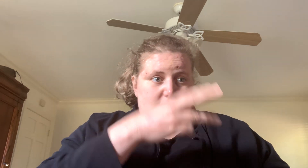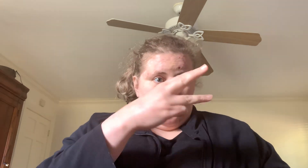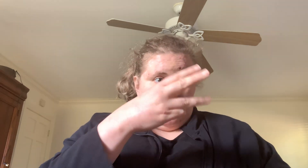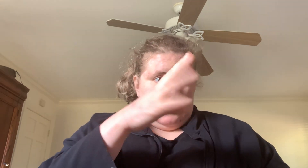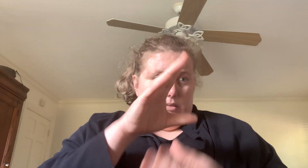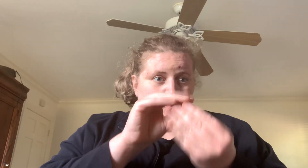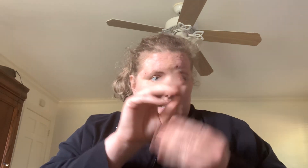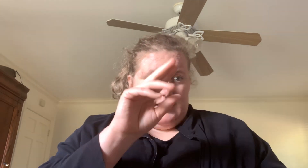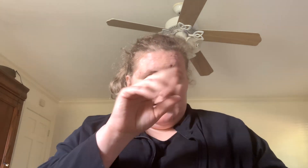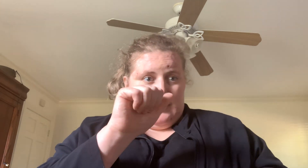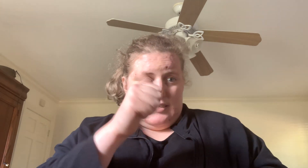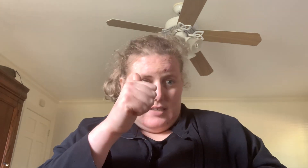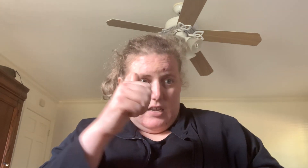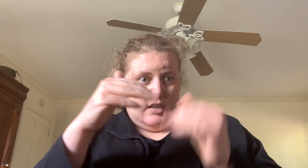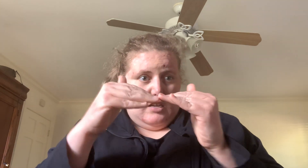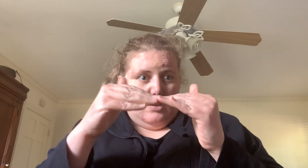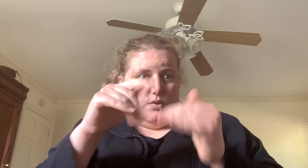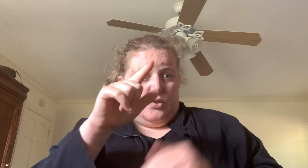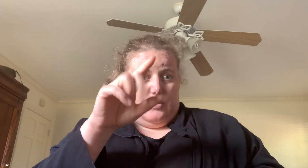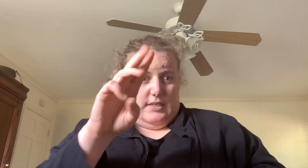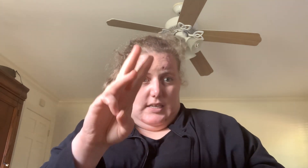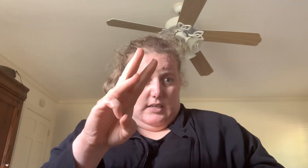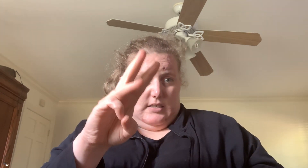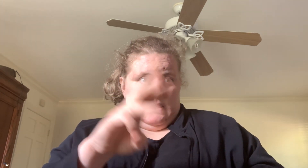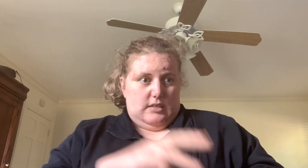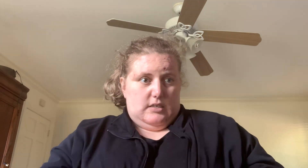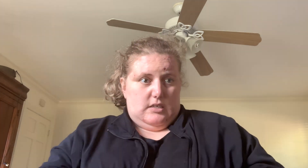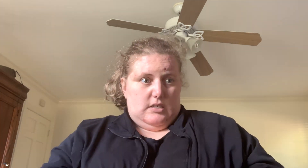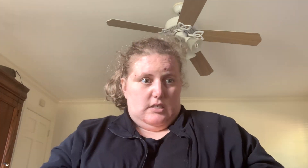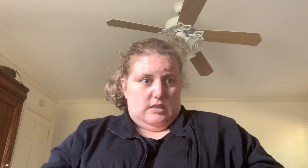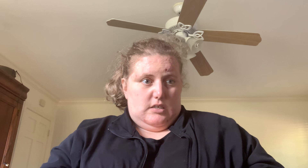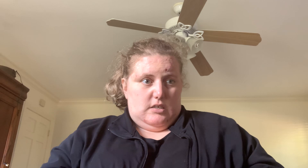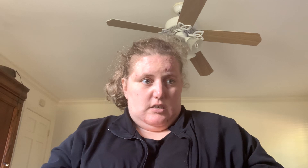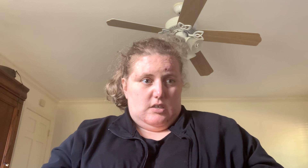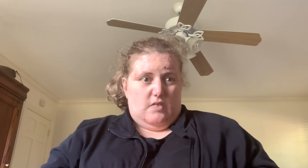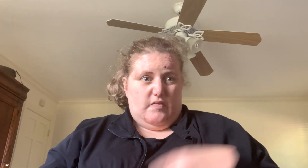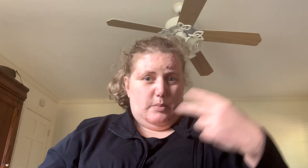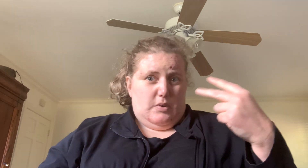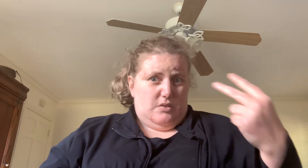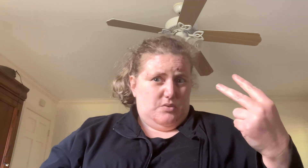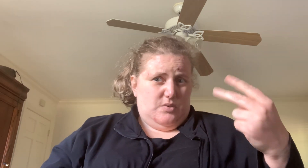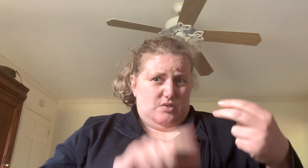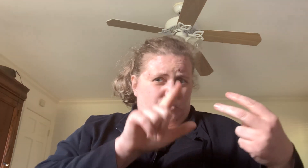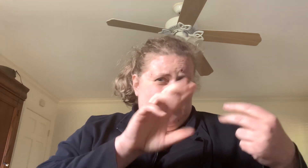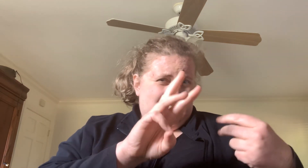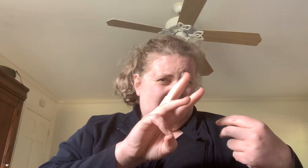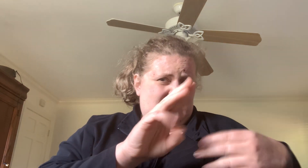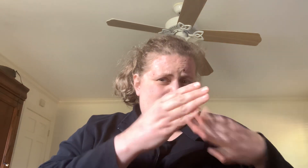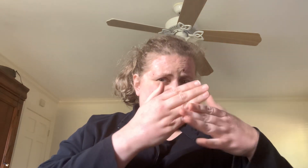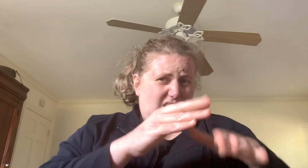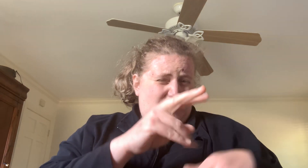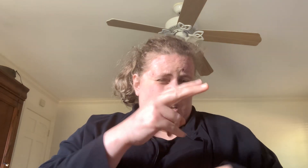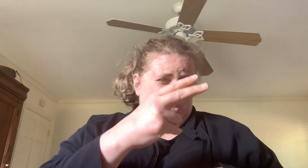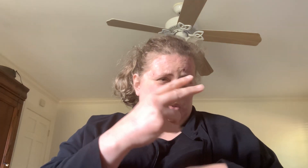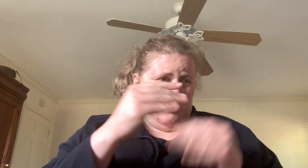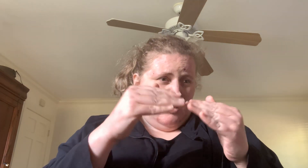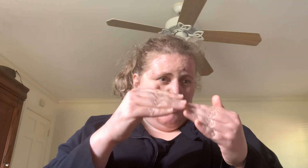26. So we have only 2 on the right, but 26 divided by 2 is 13. So there we